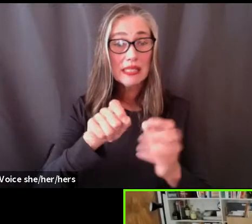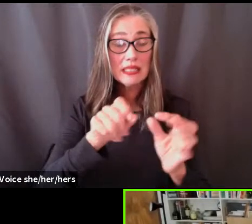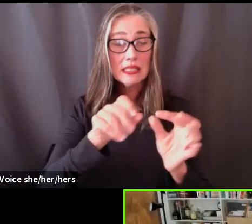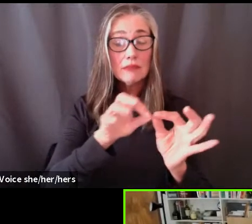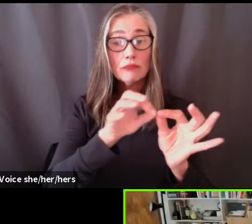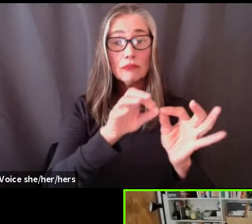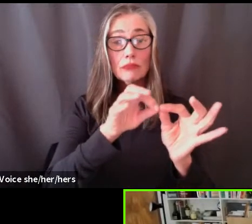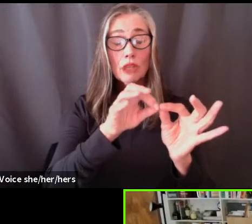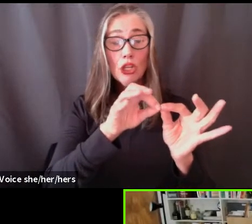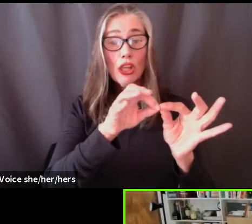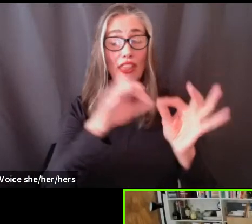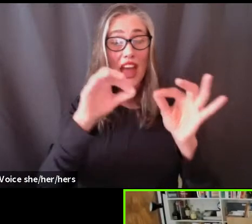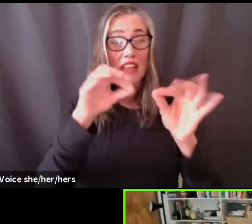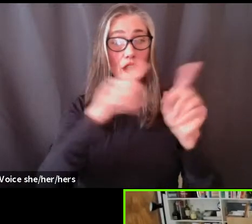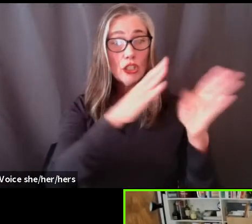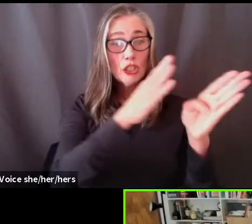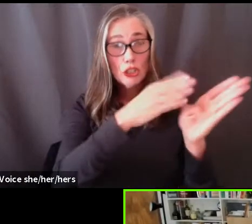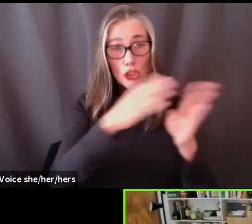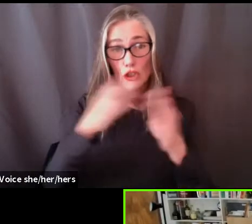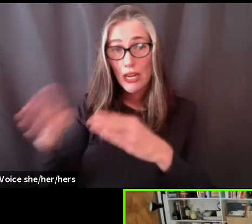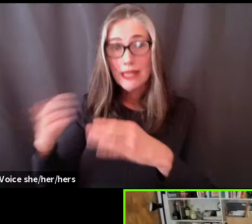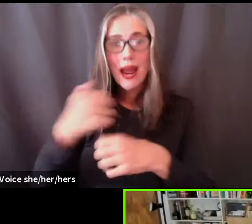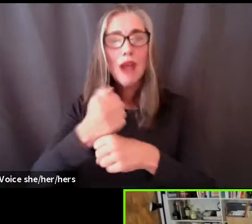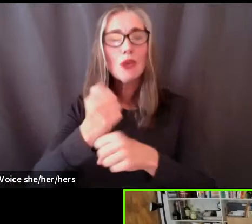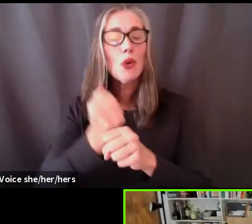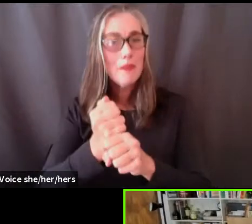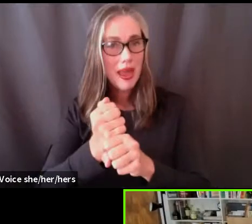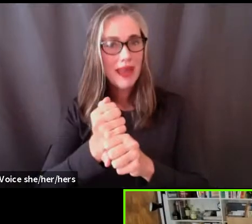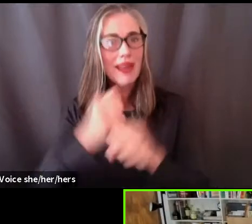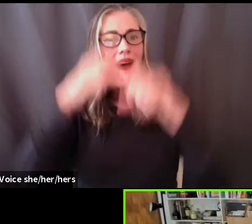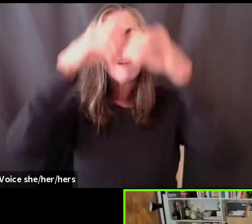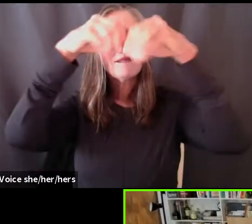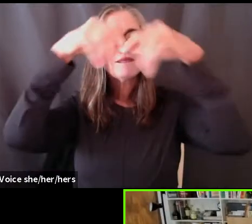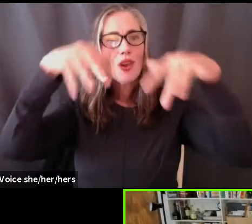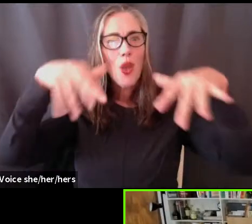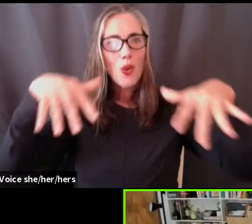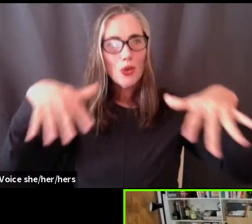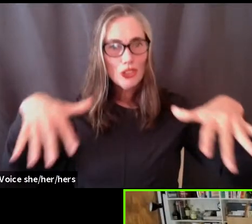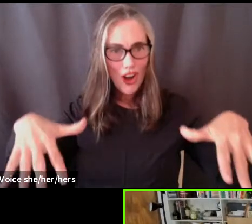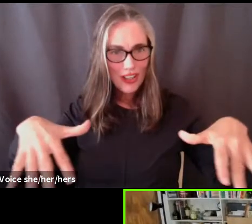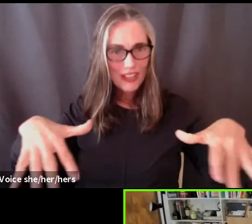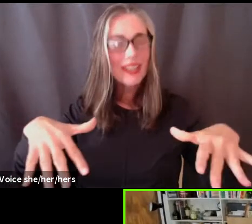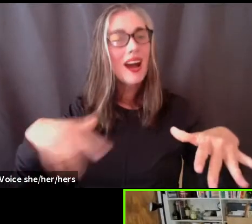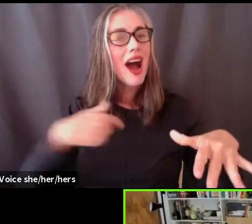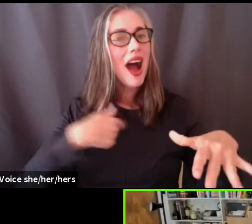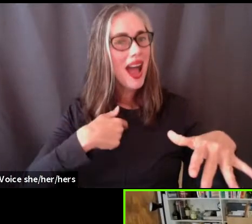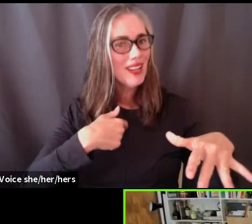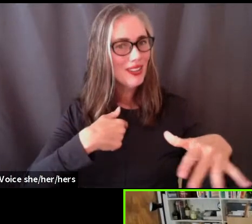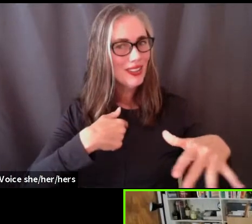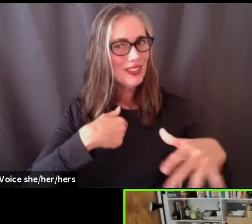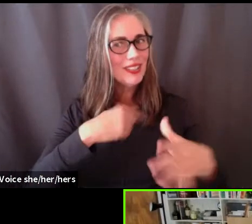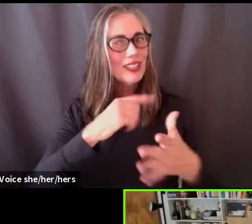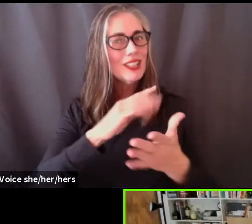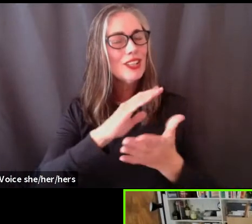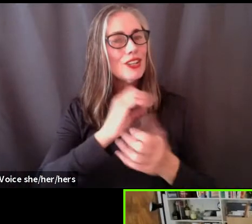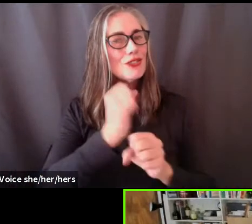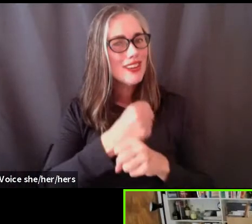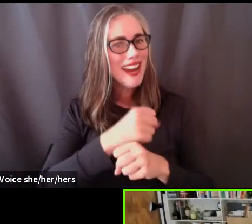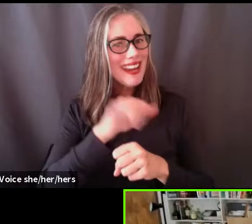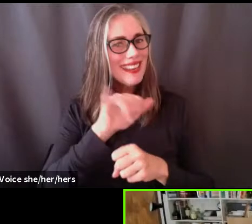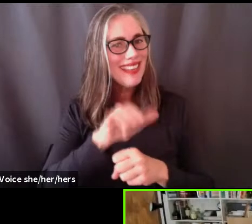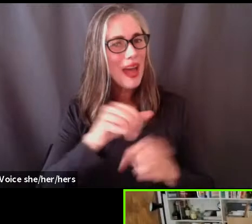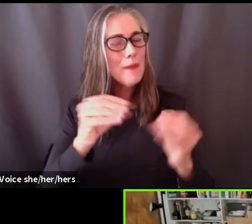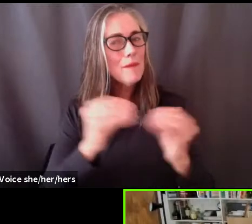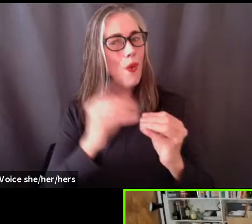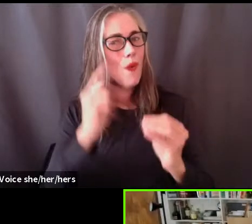that could be distributed to people so that they could better understand the process in a in a more visual rather than bylaw technical